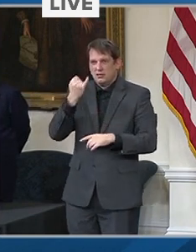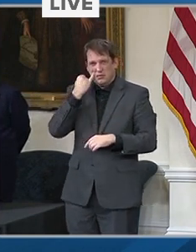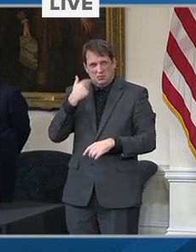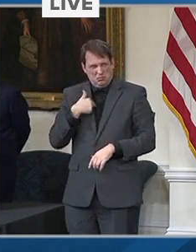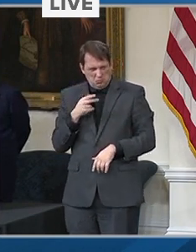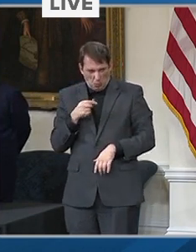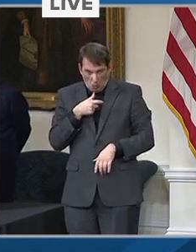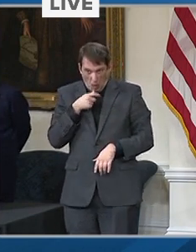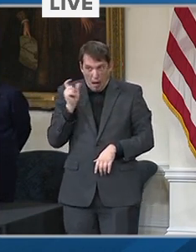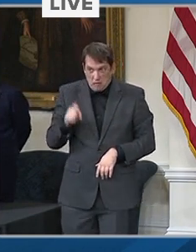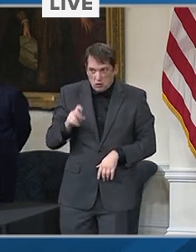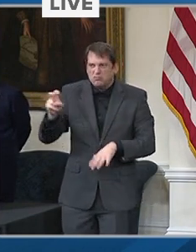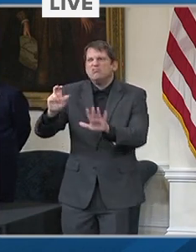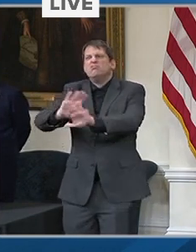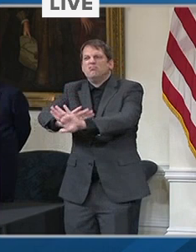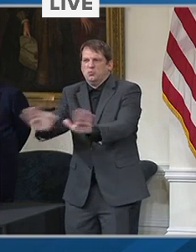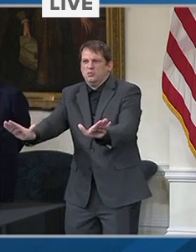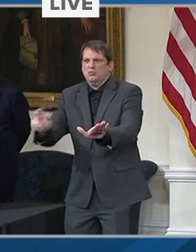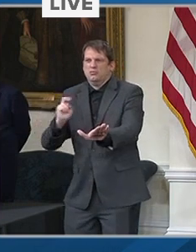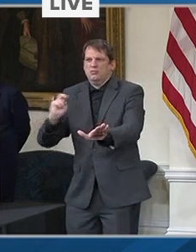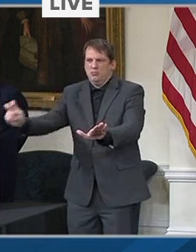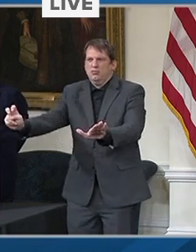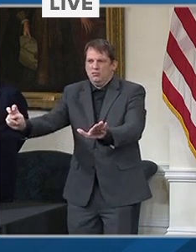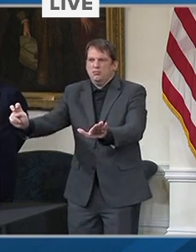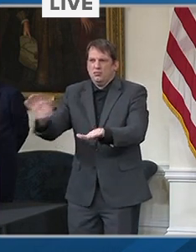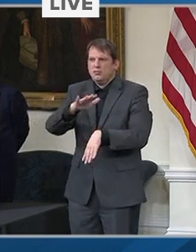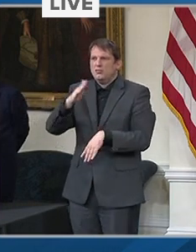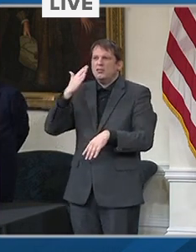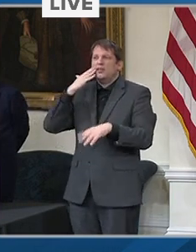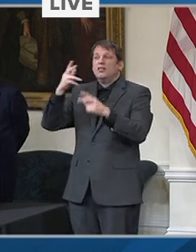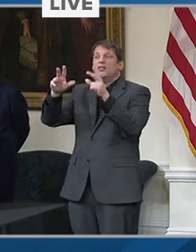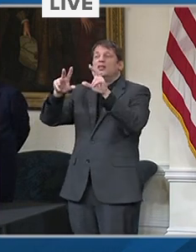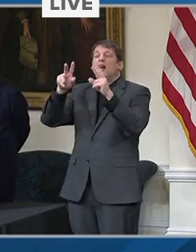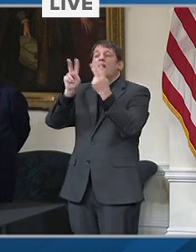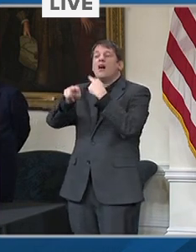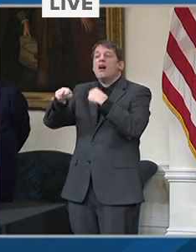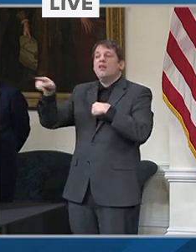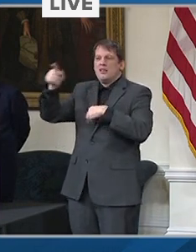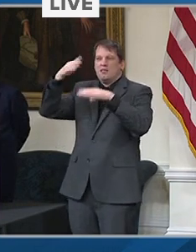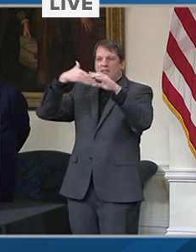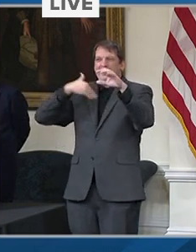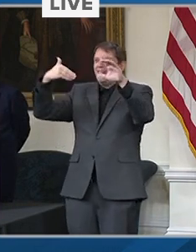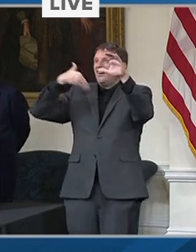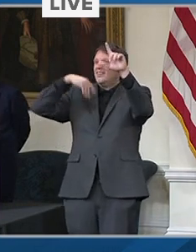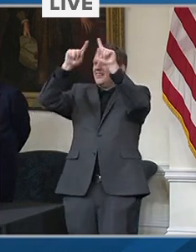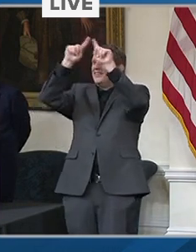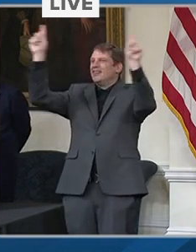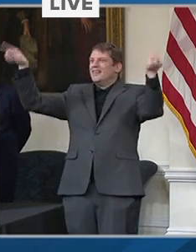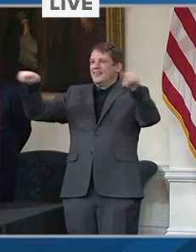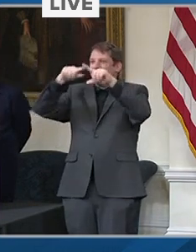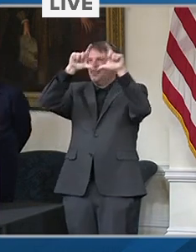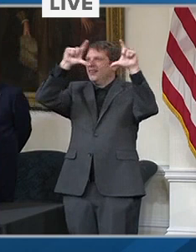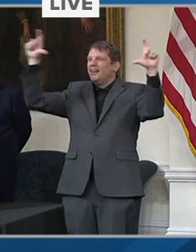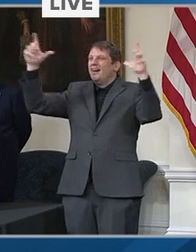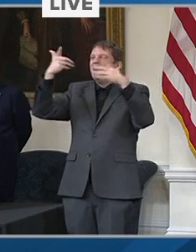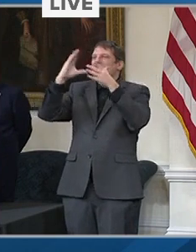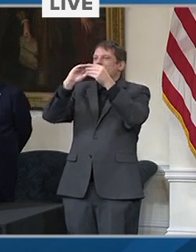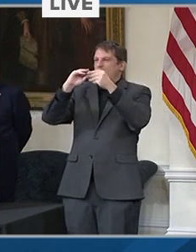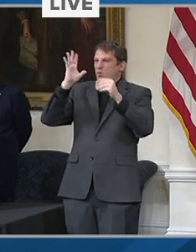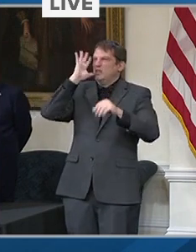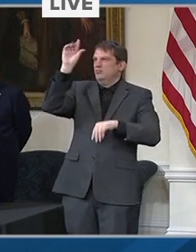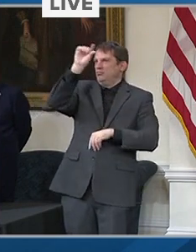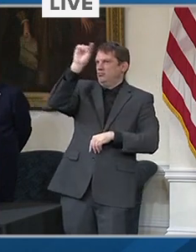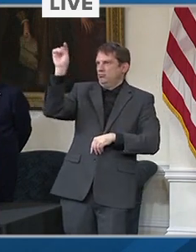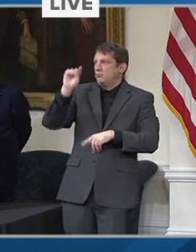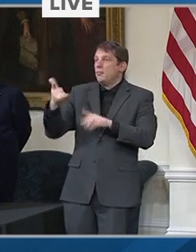sharing that message on our highway overhead signs, our transit stations, and at BWI Marshall Airport. You'll see these flyers everywhere. You'll see